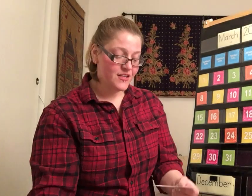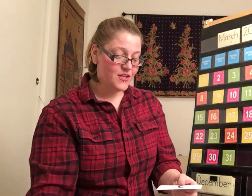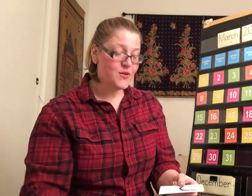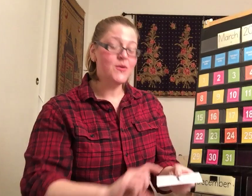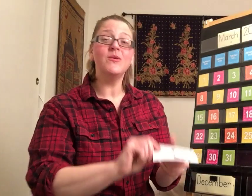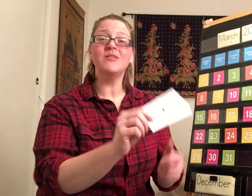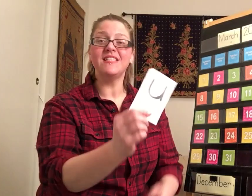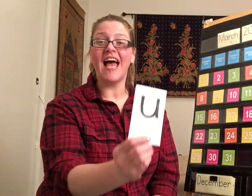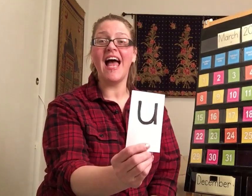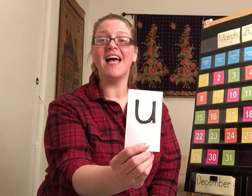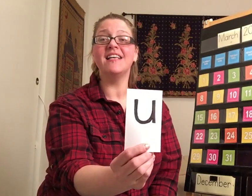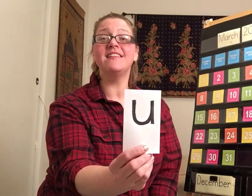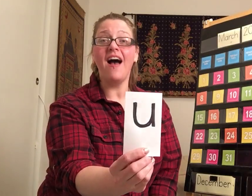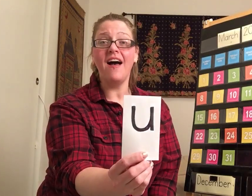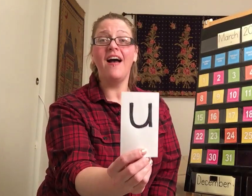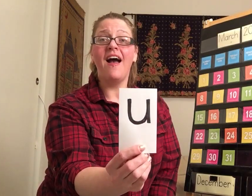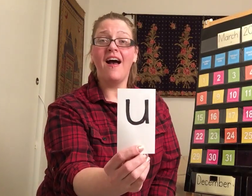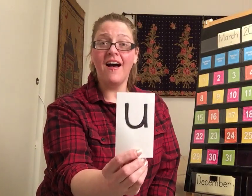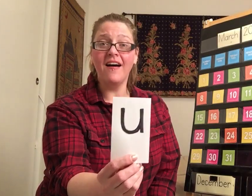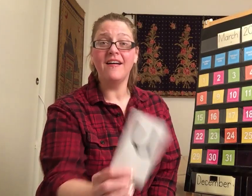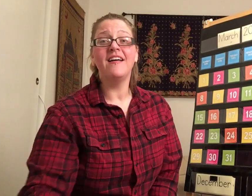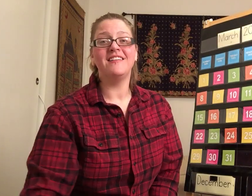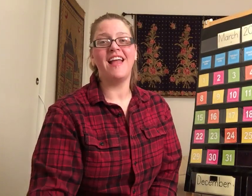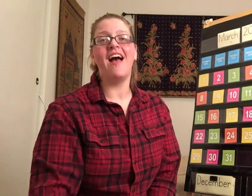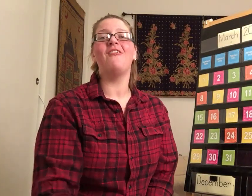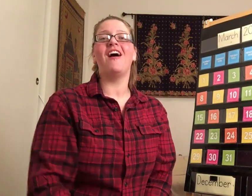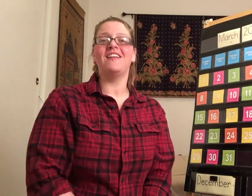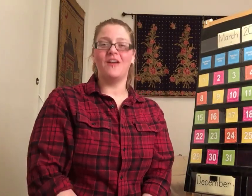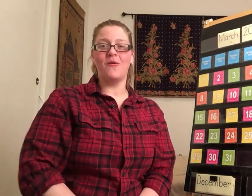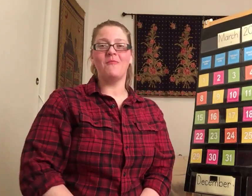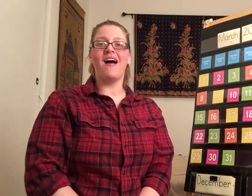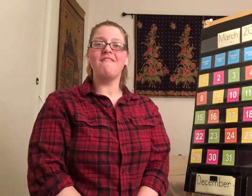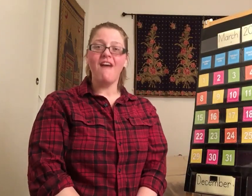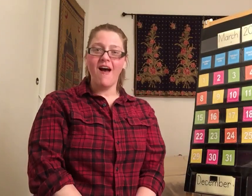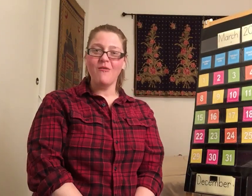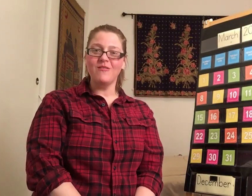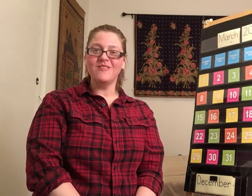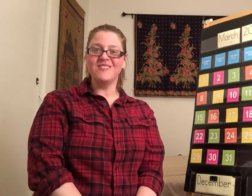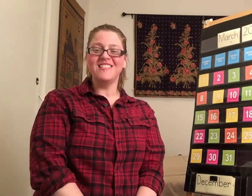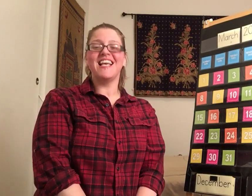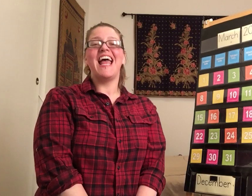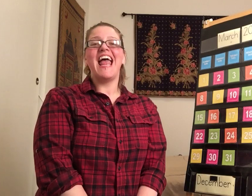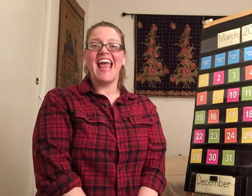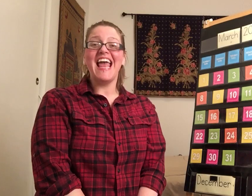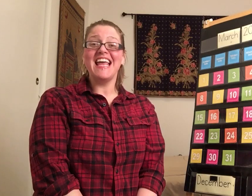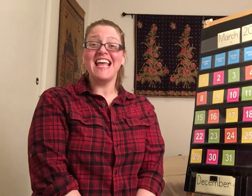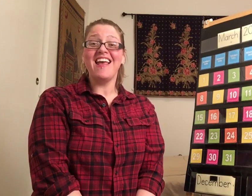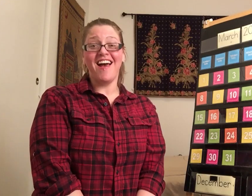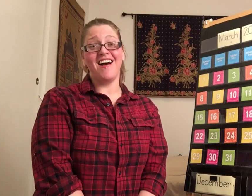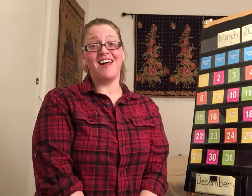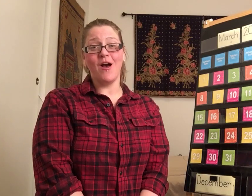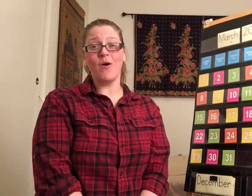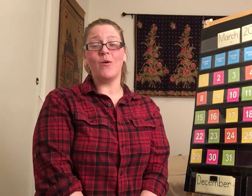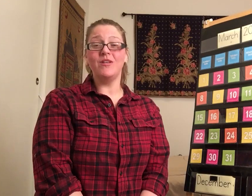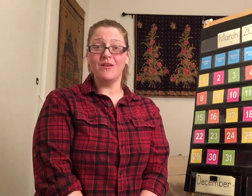U says ah, ah. Now I know my vowels, A, E, I, O, U.